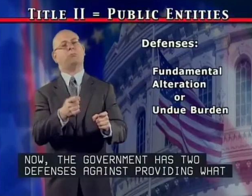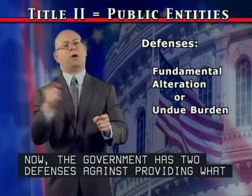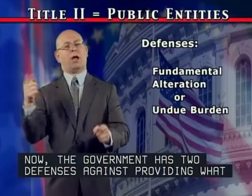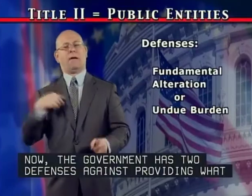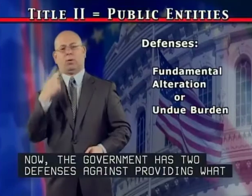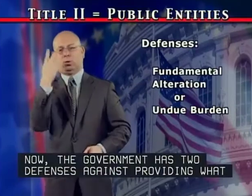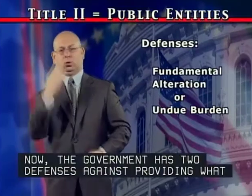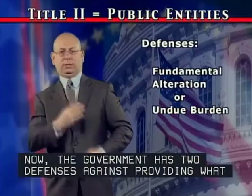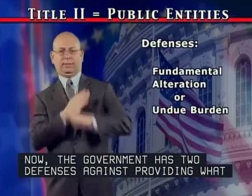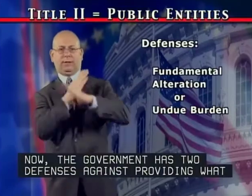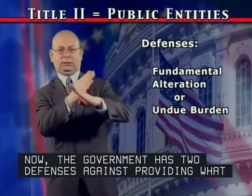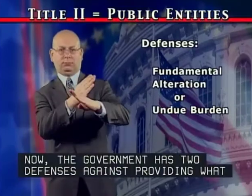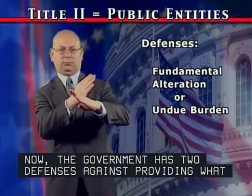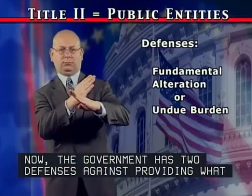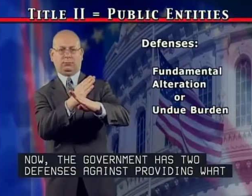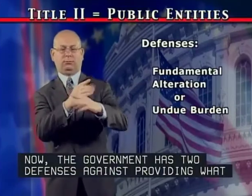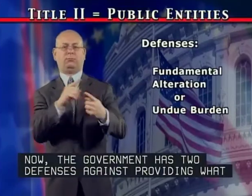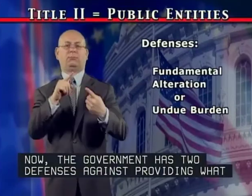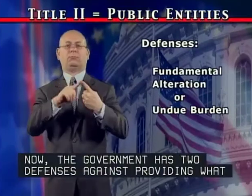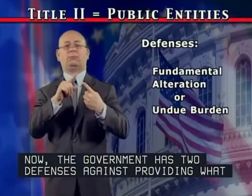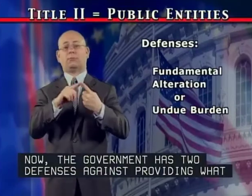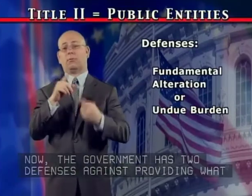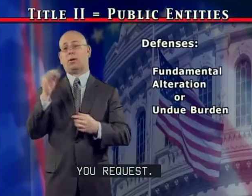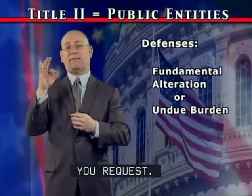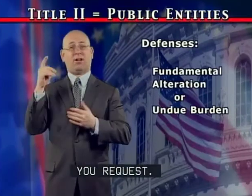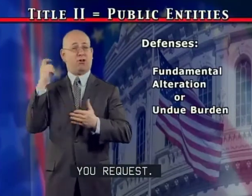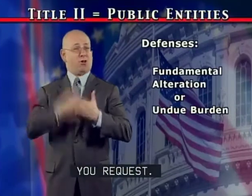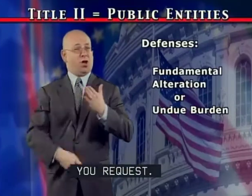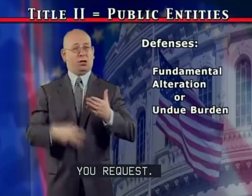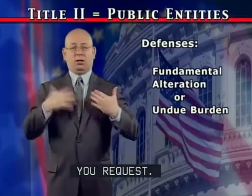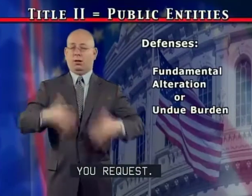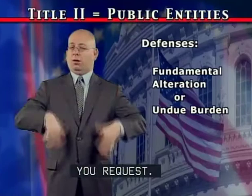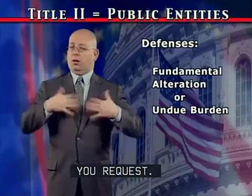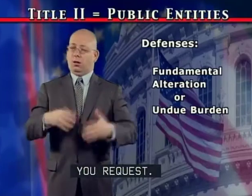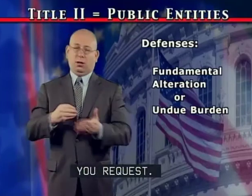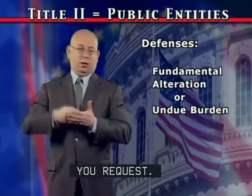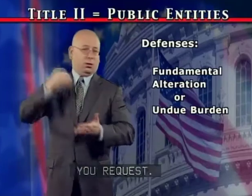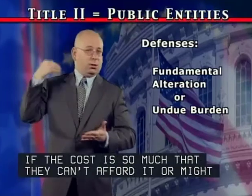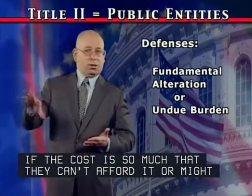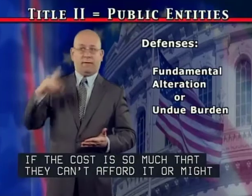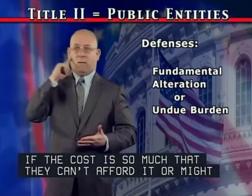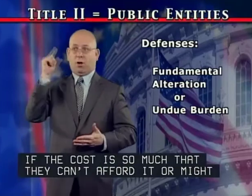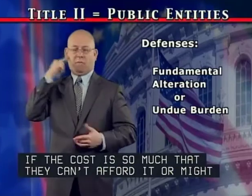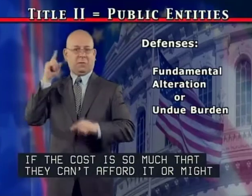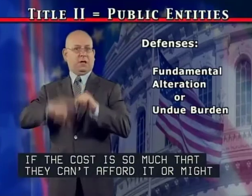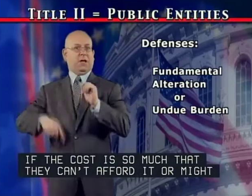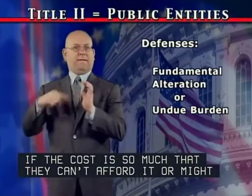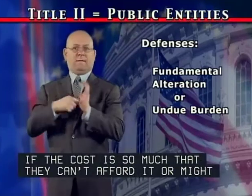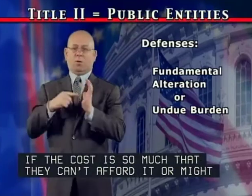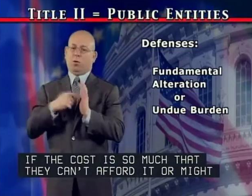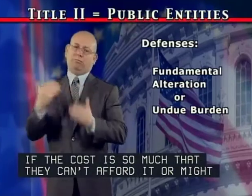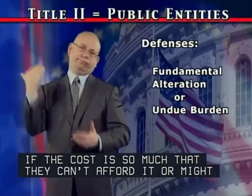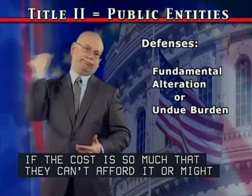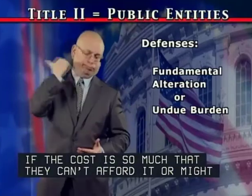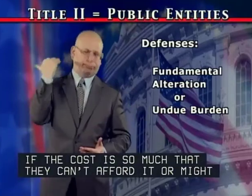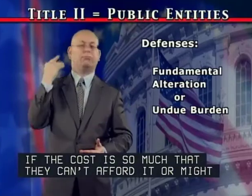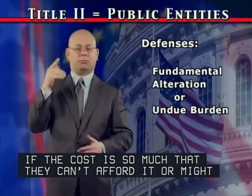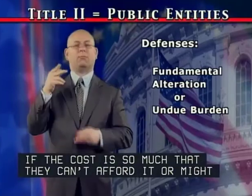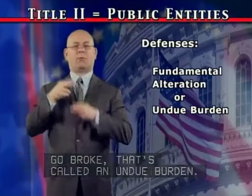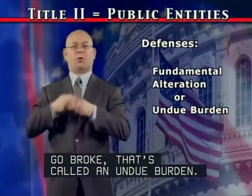Now, the government has 2 defenses against providing what you request. If the cost is so much that they can't afford it or